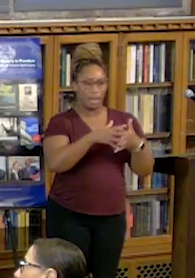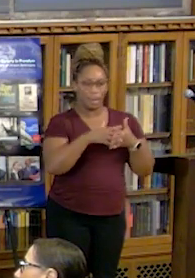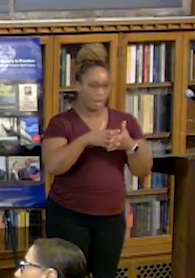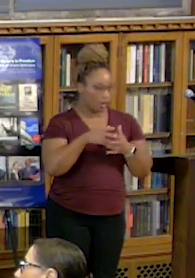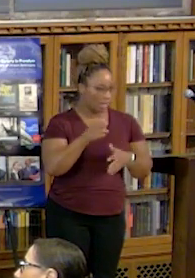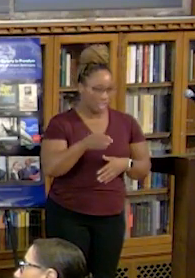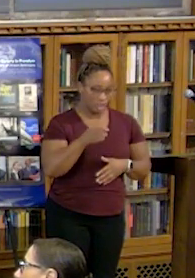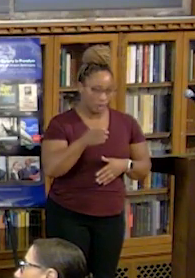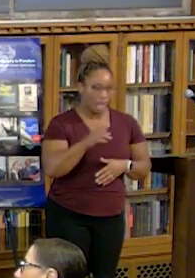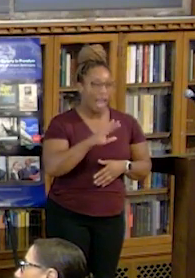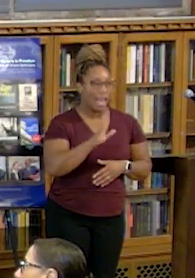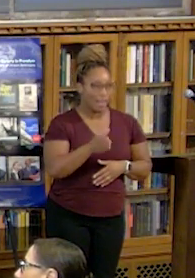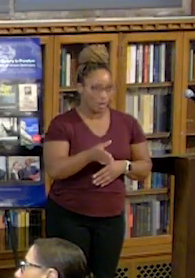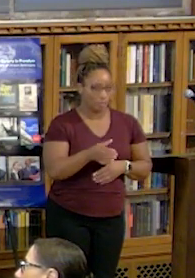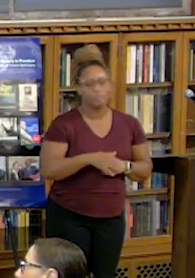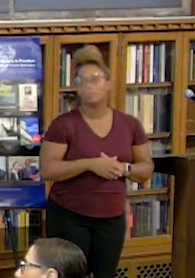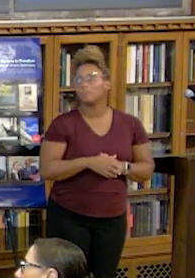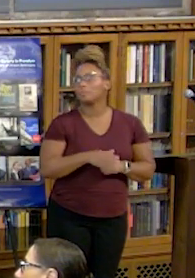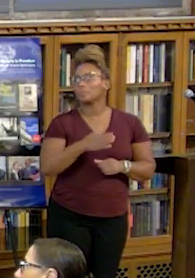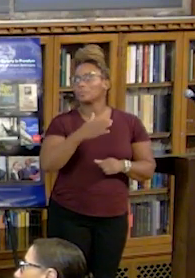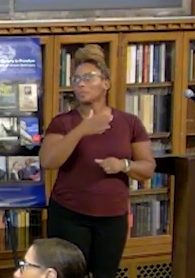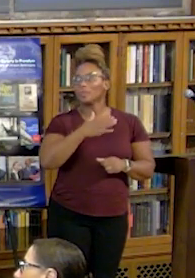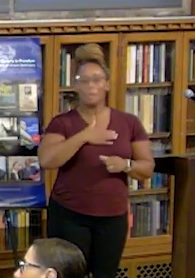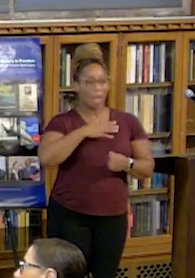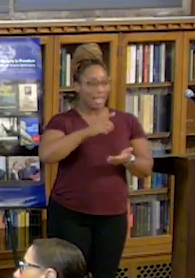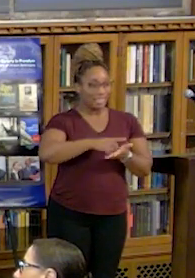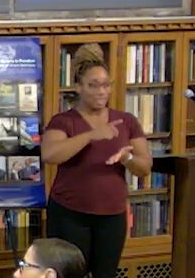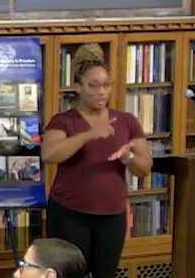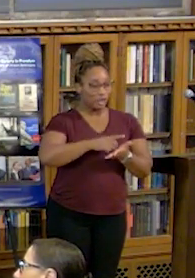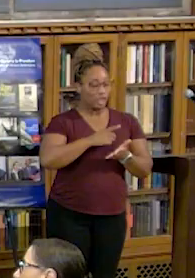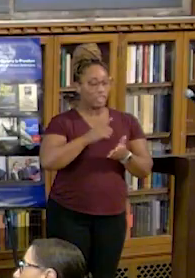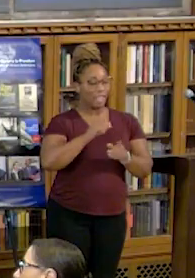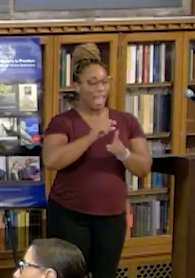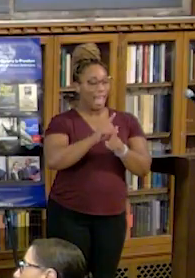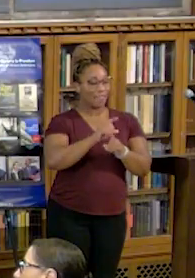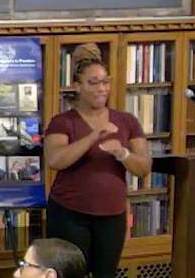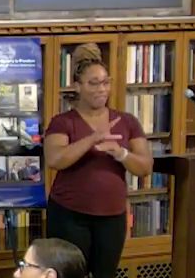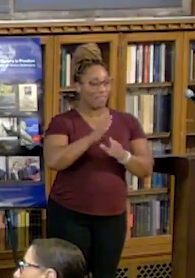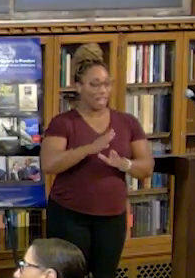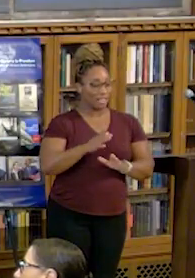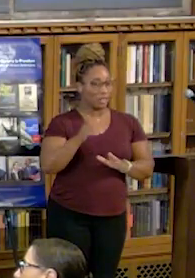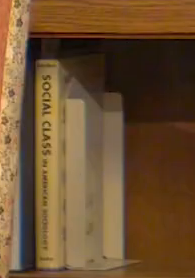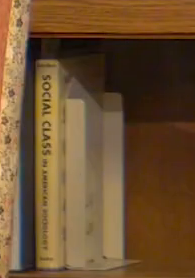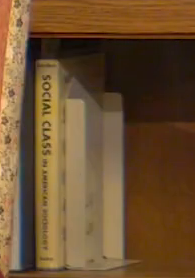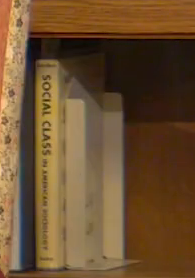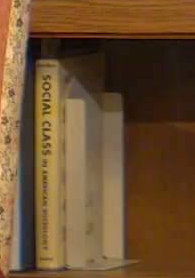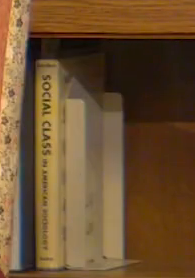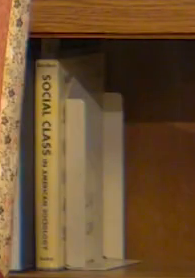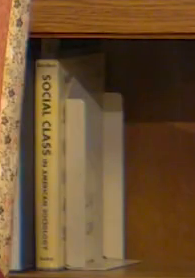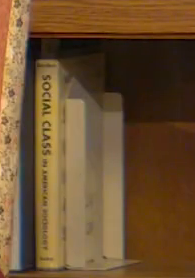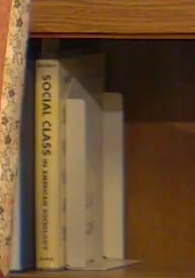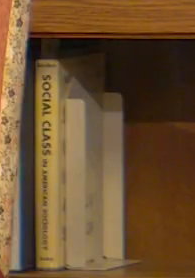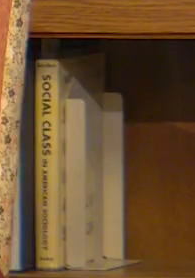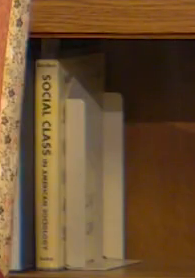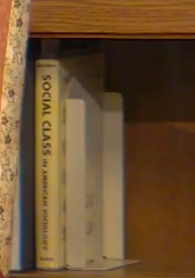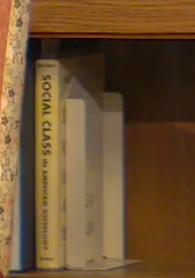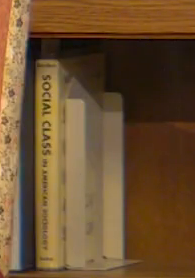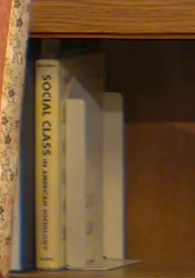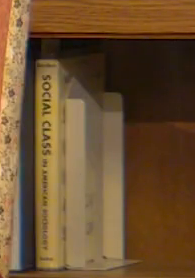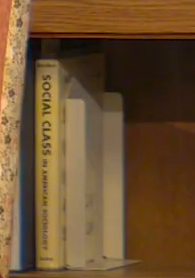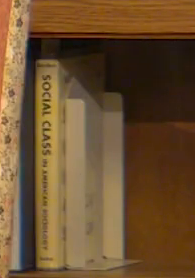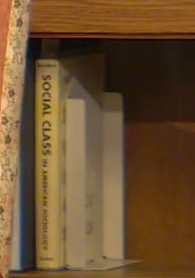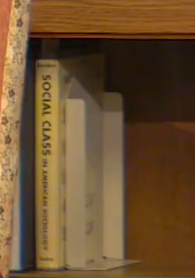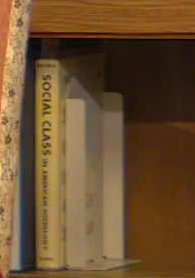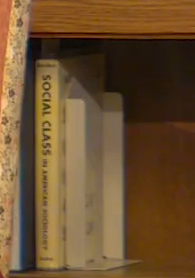history ever my dissertation adviser at Harvard was very supportive but he was very much a cold war